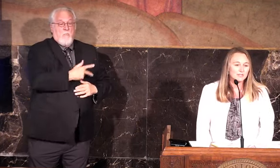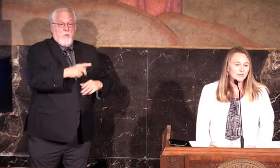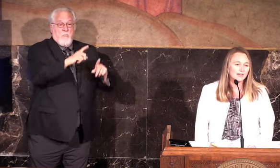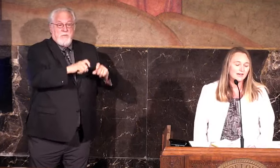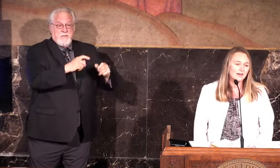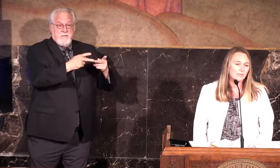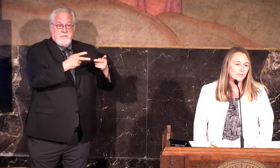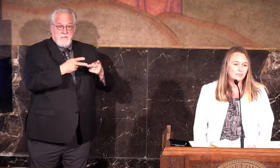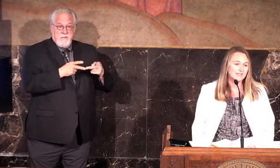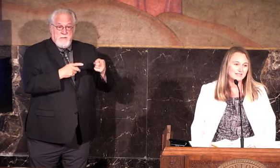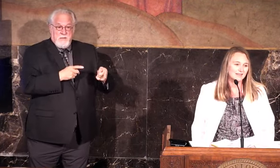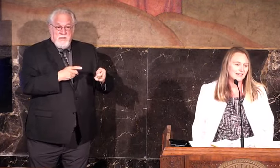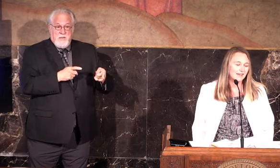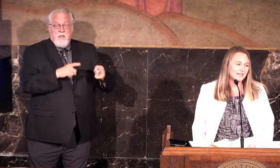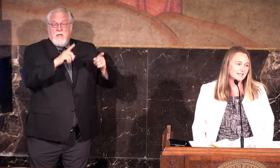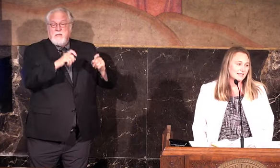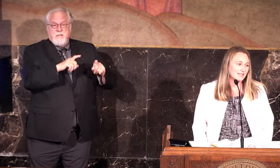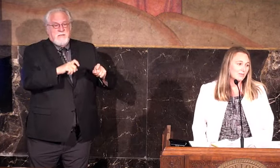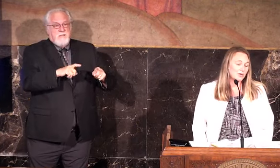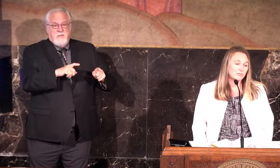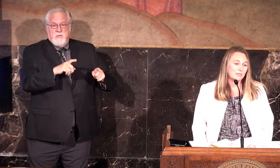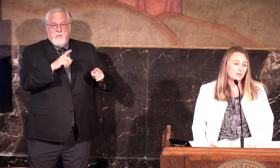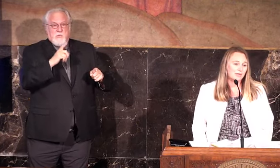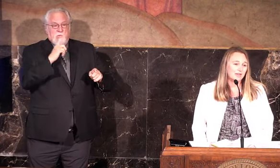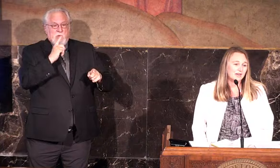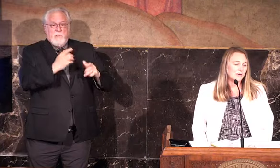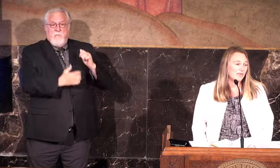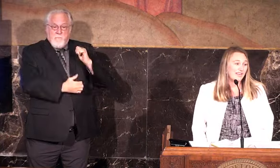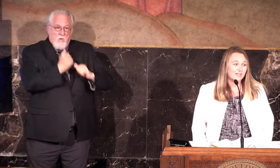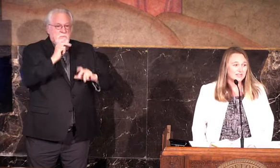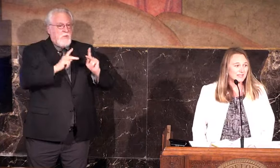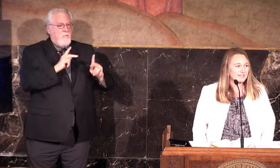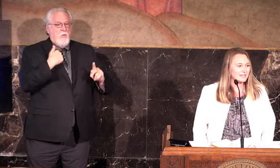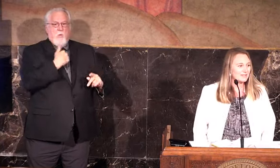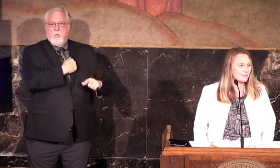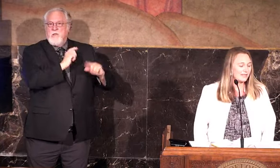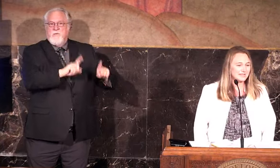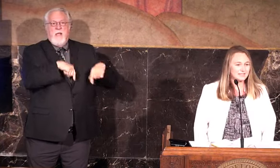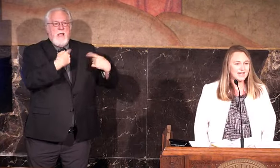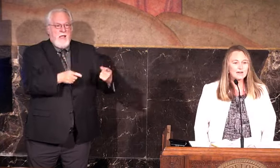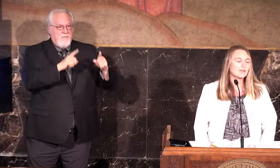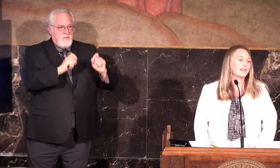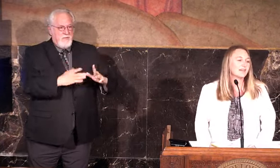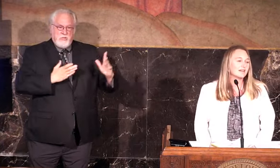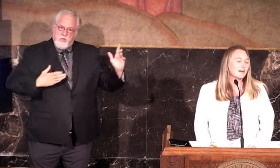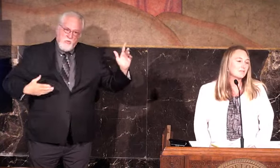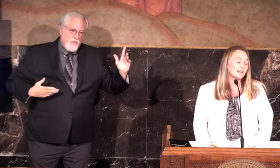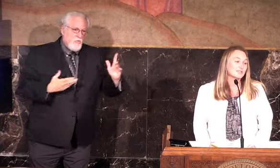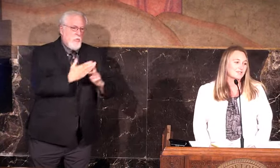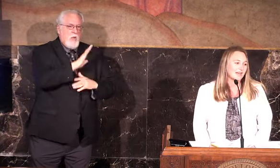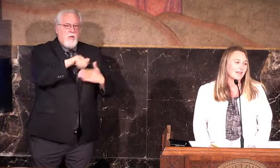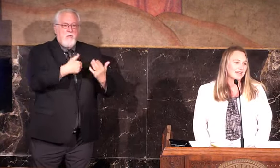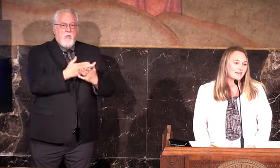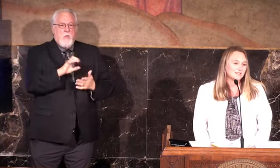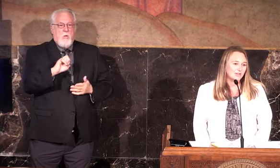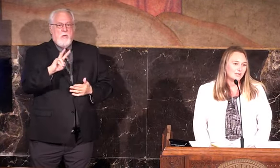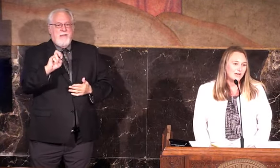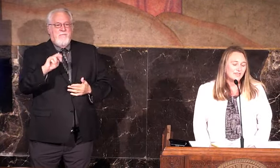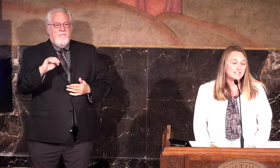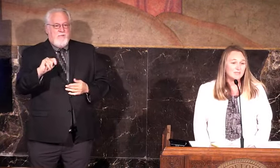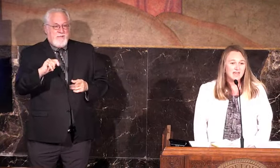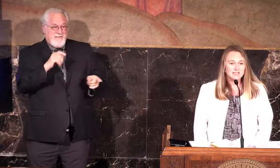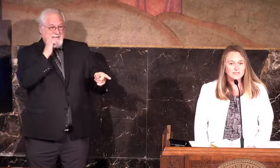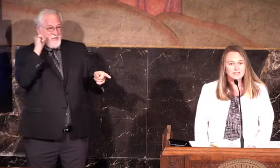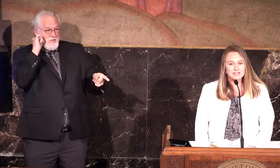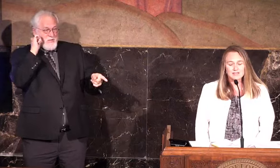that is doing testing tested the most people that we've ever tested throughout this entire event yesterday. So